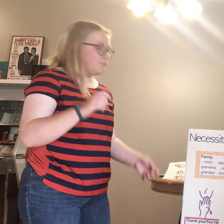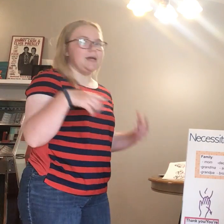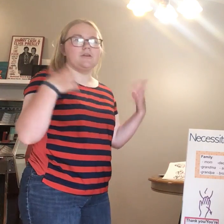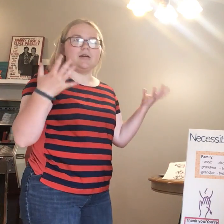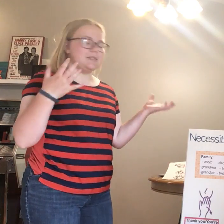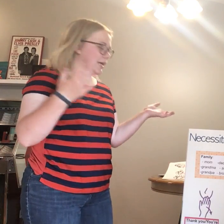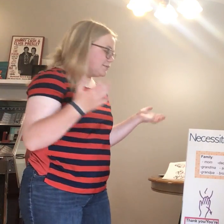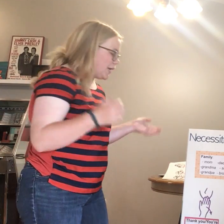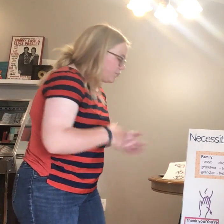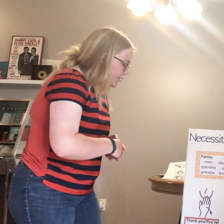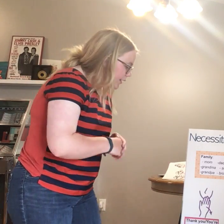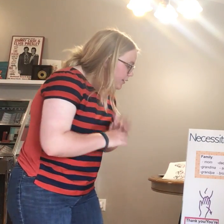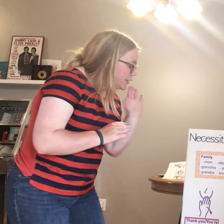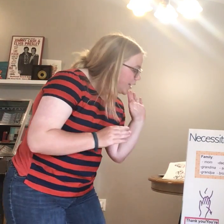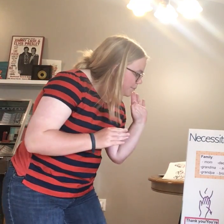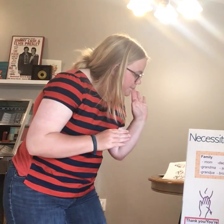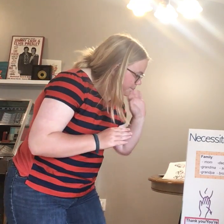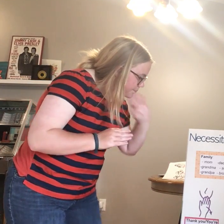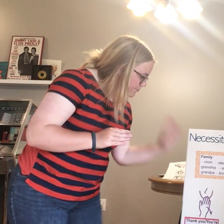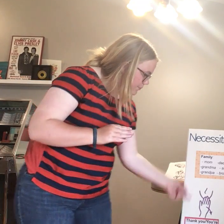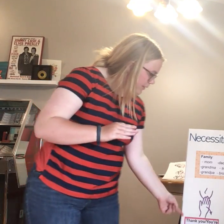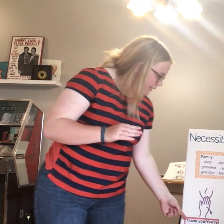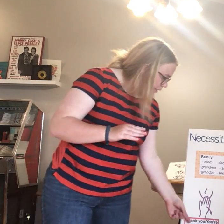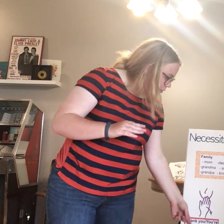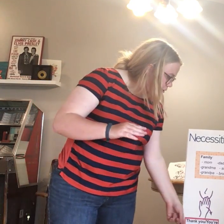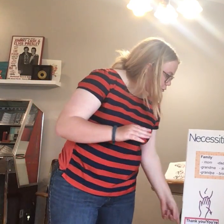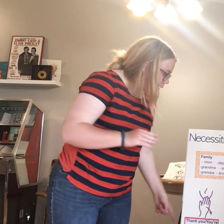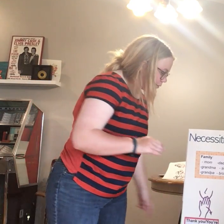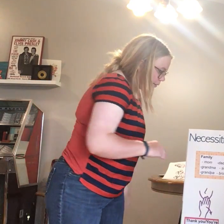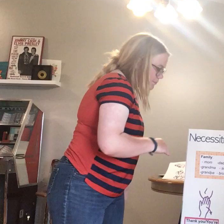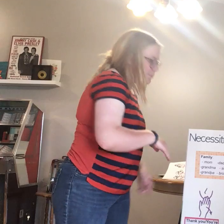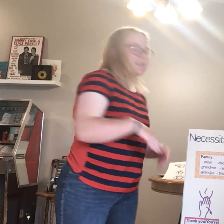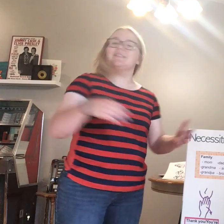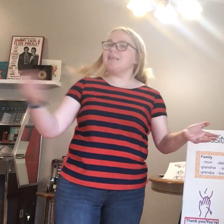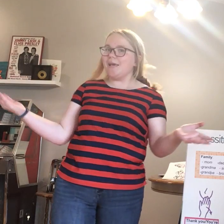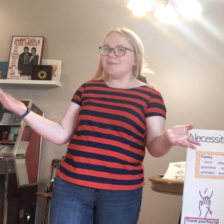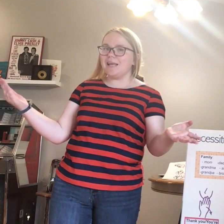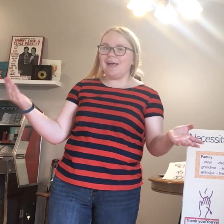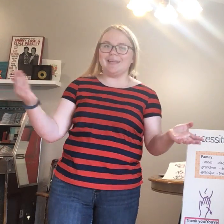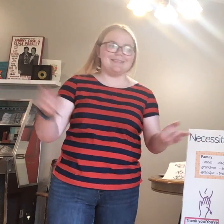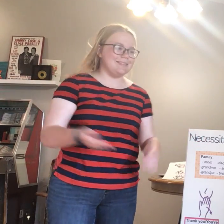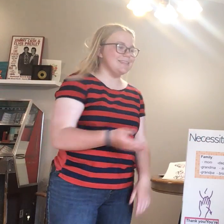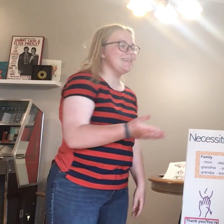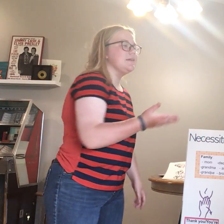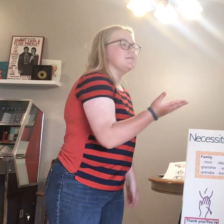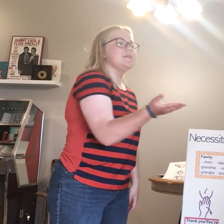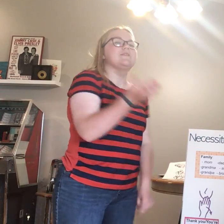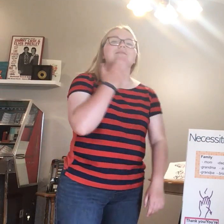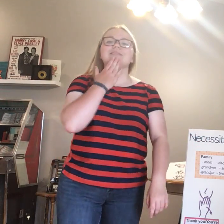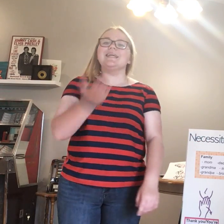I don't know how to sign California. Now, thank you and you're welcome. Same sign. Thank